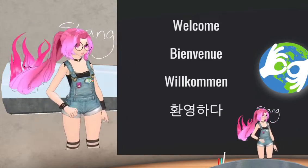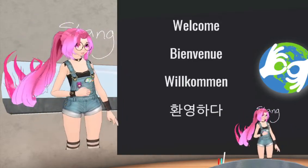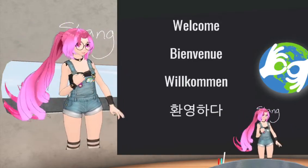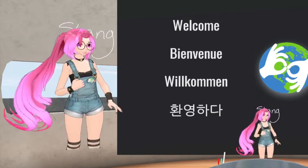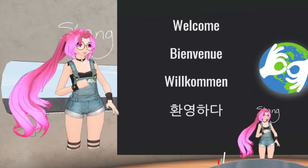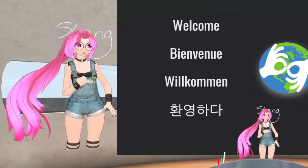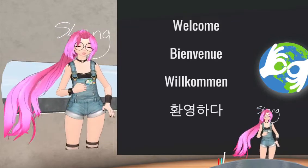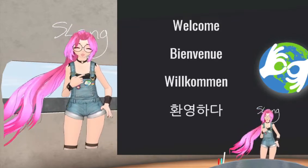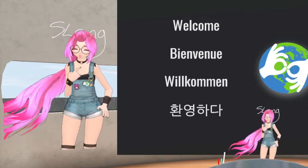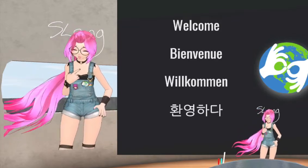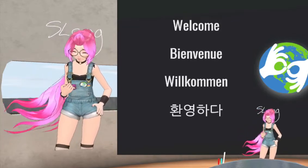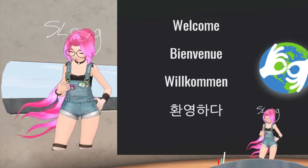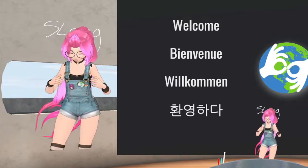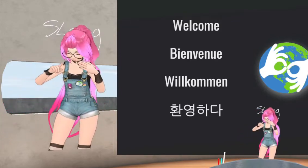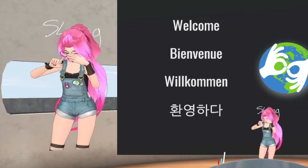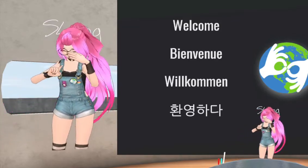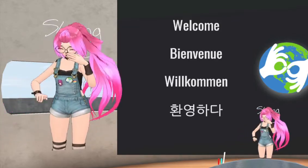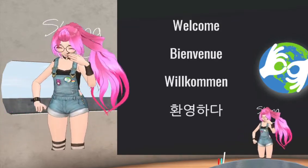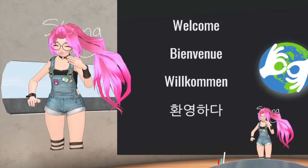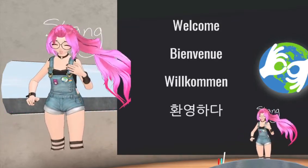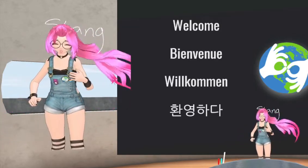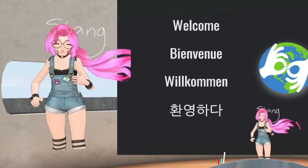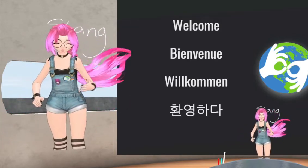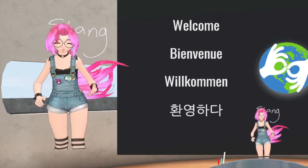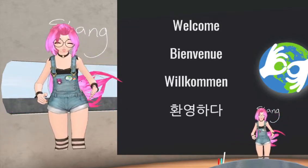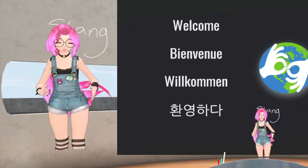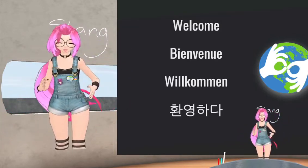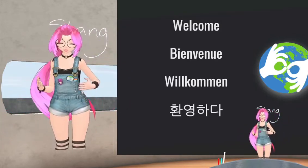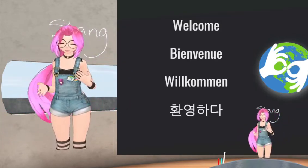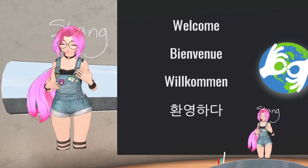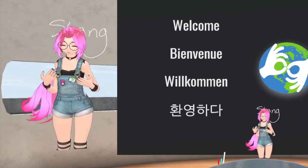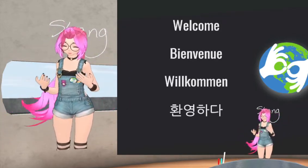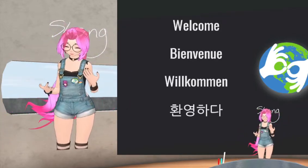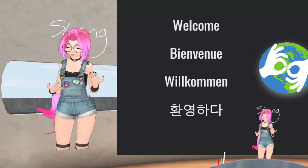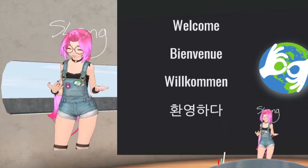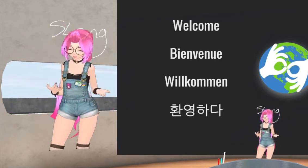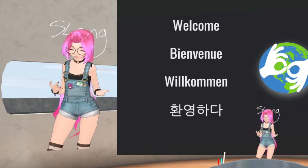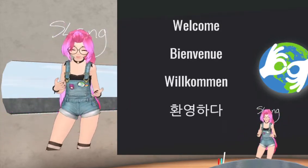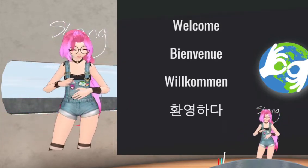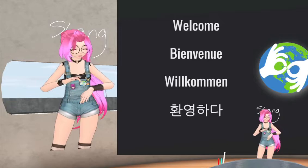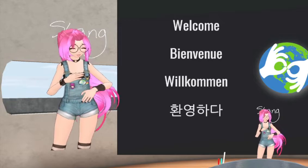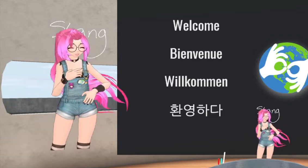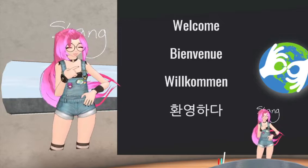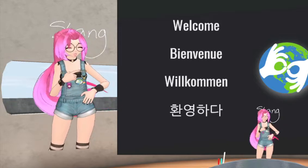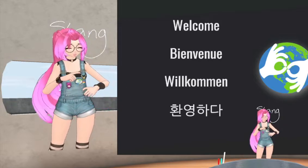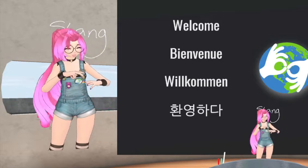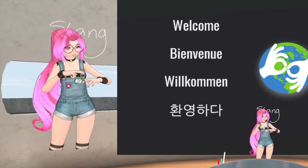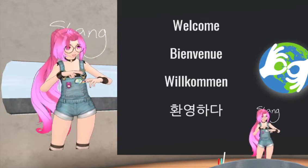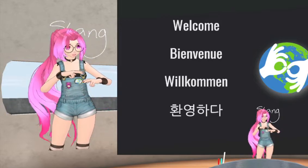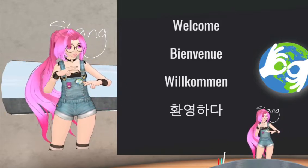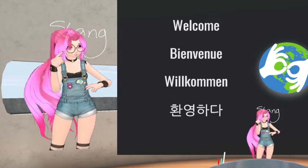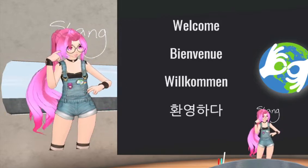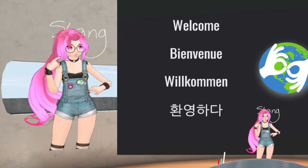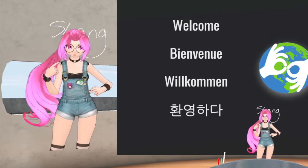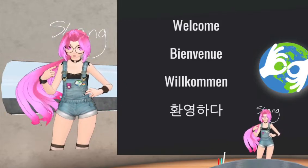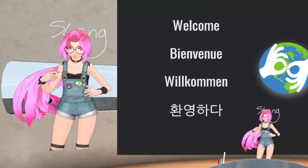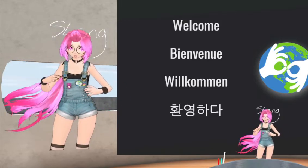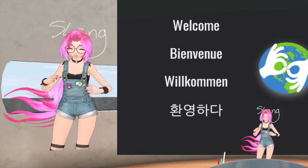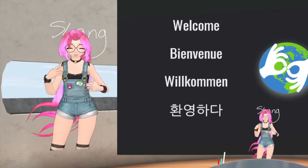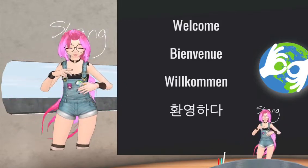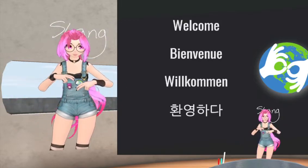just like touching your arm with an open hand, going slowly up. I think about this as like, have you